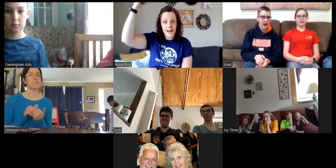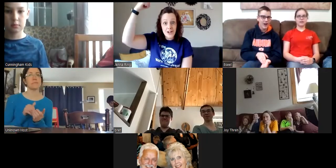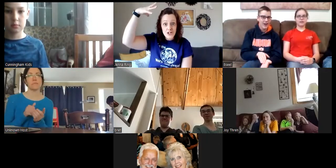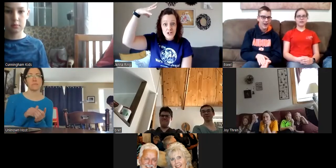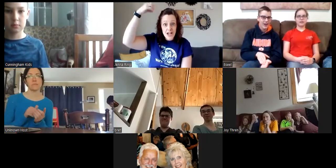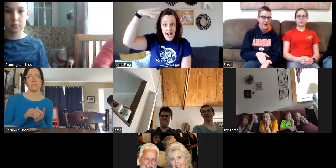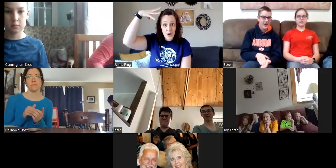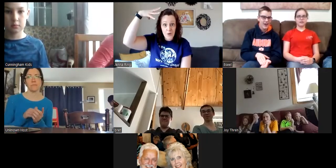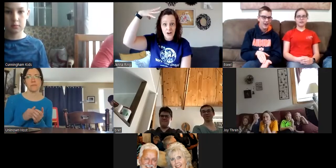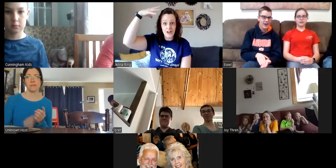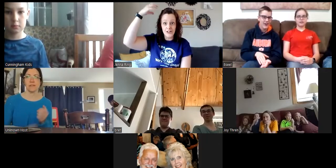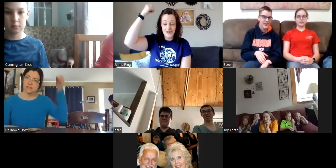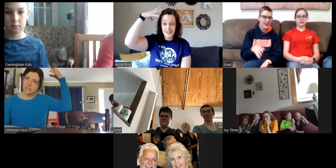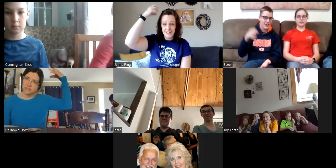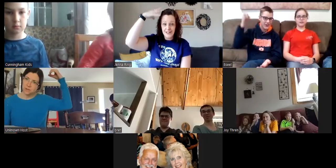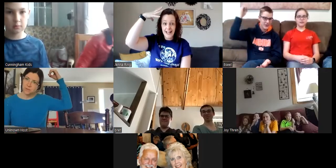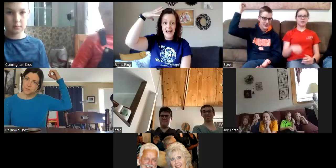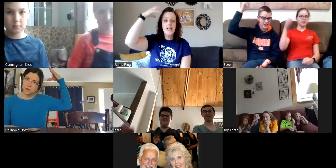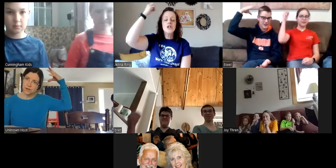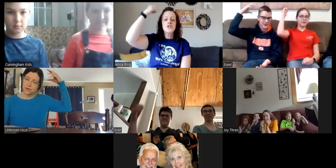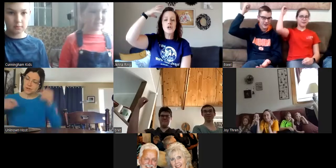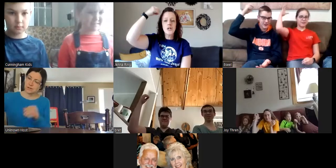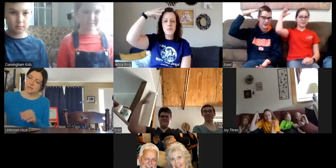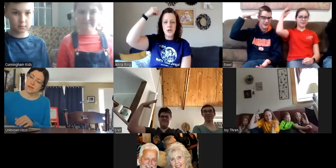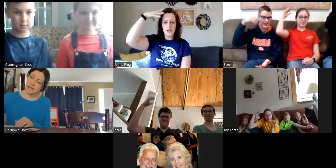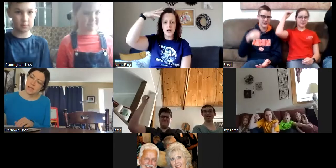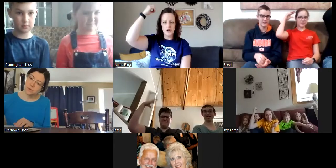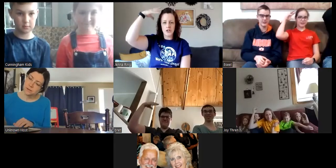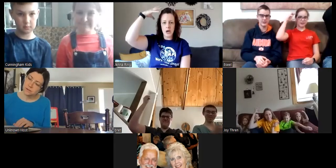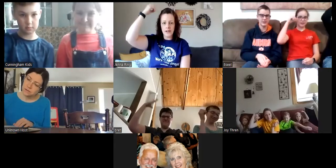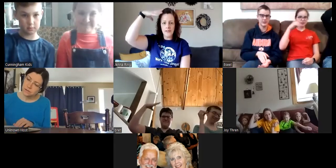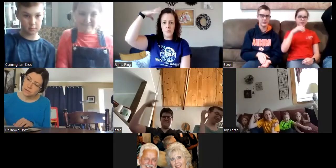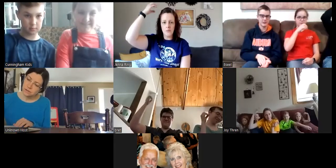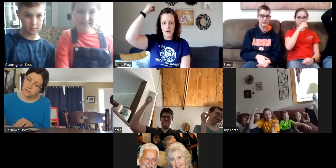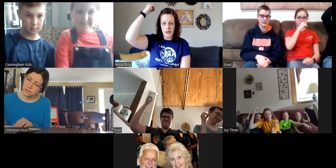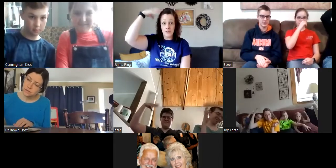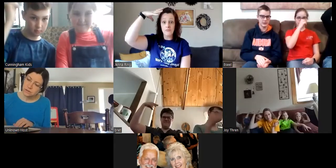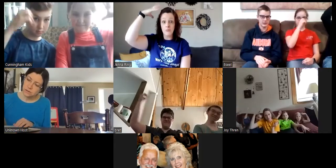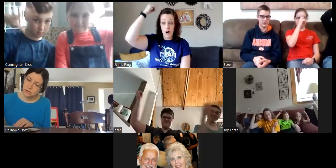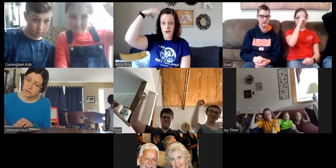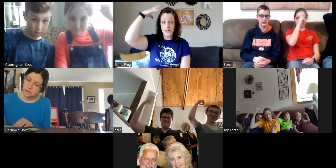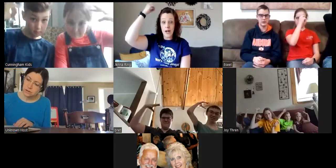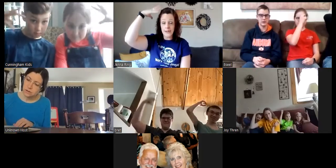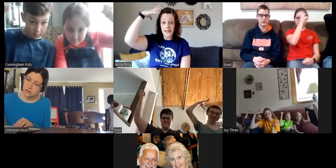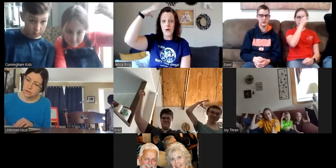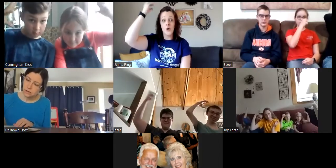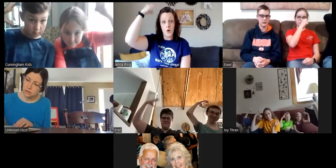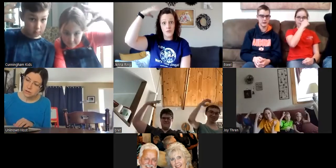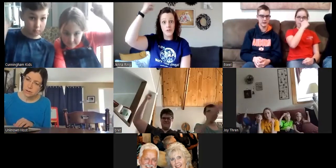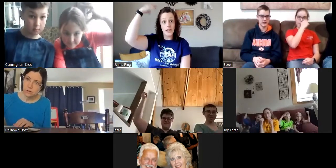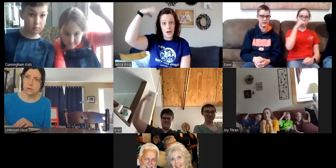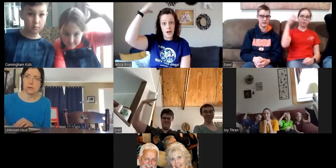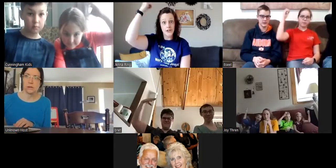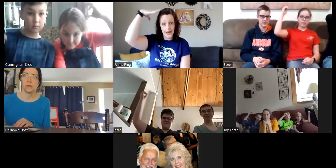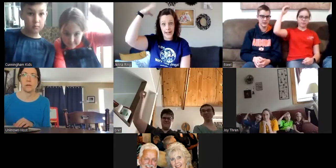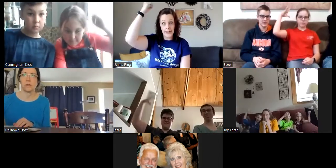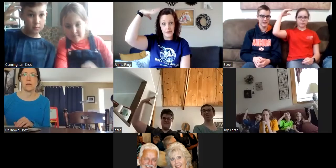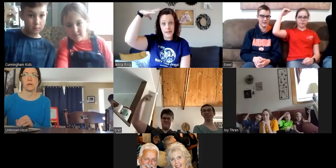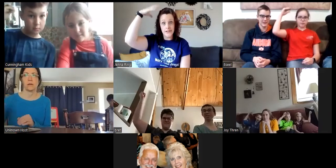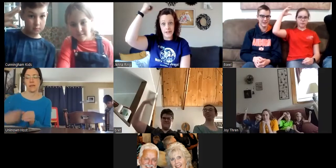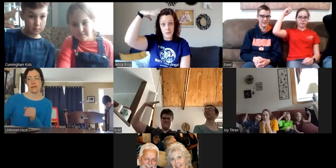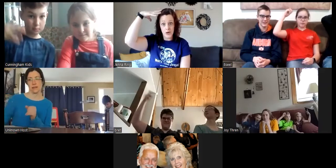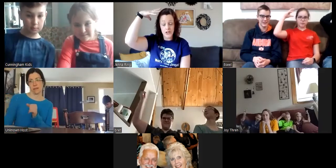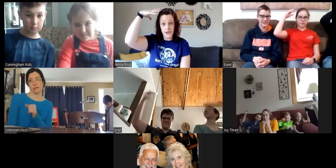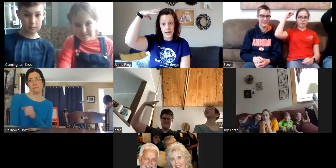in the shower. Okay, so you're going to push it. You're showing the water coming down, hopefully on your